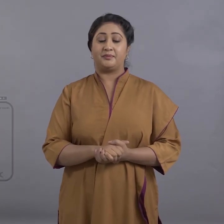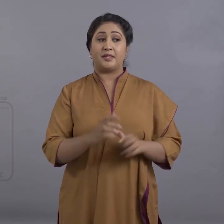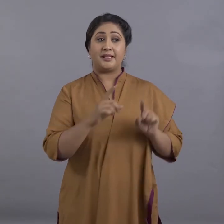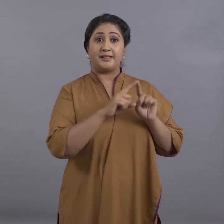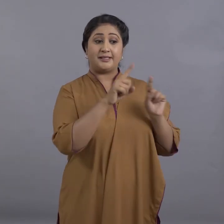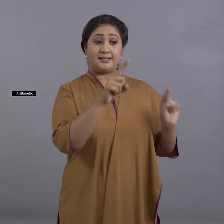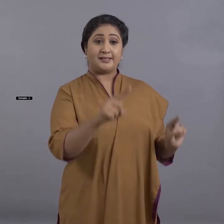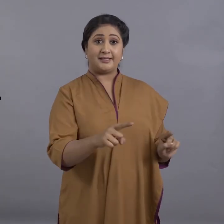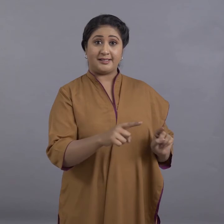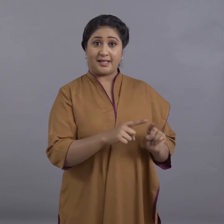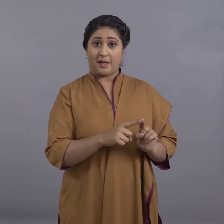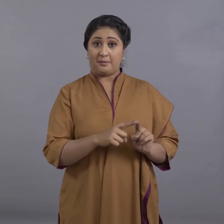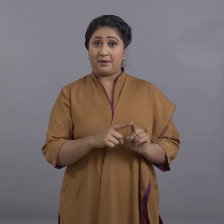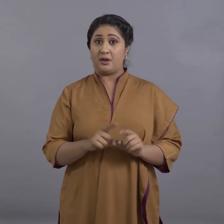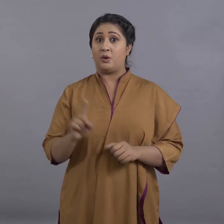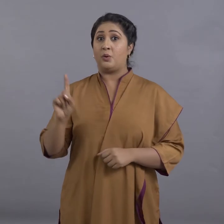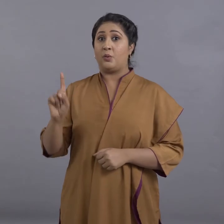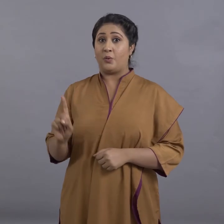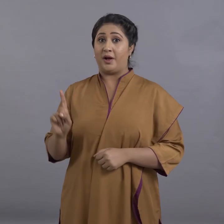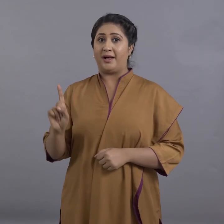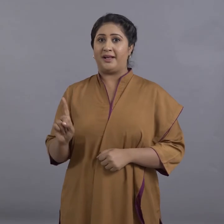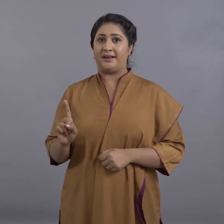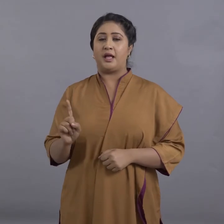Sample 1. Arithmetic.